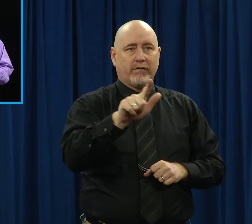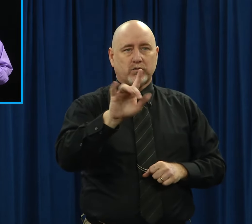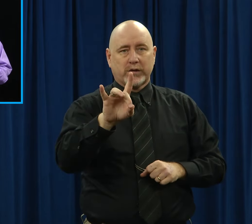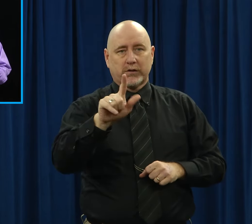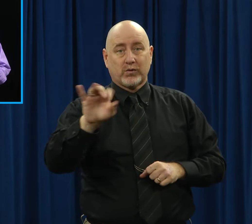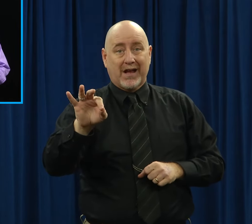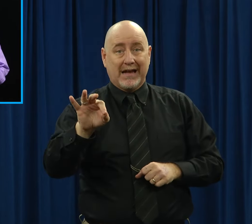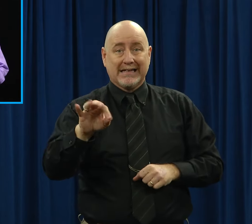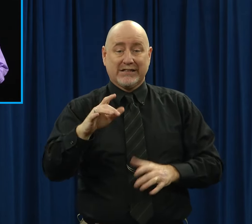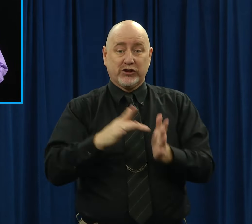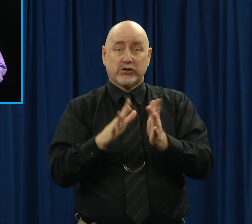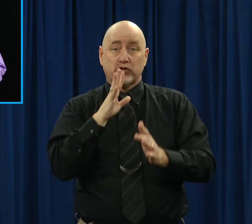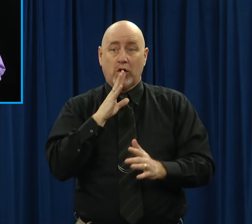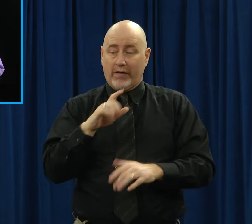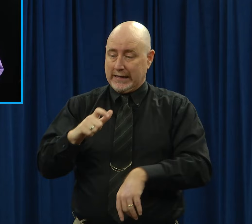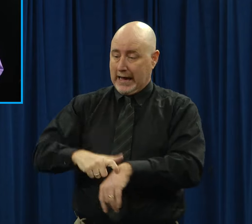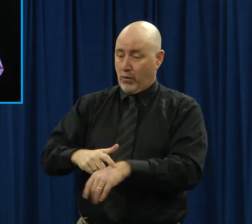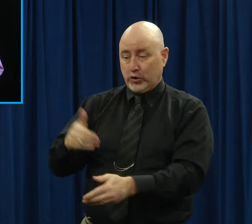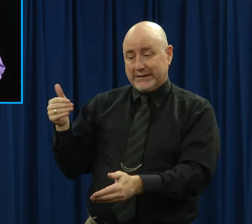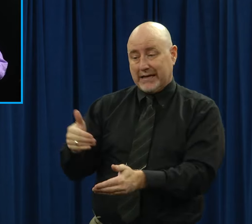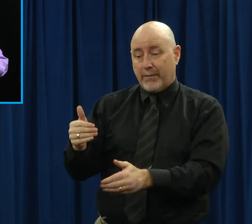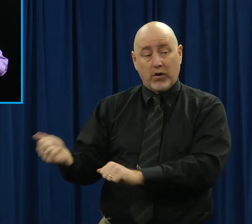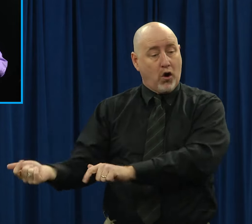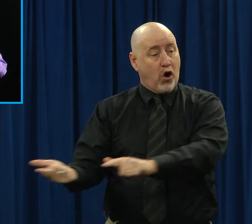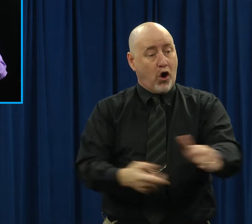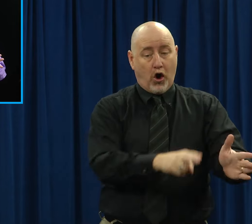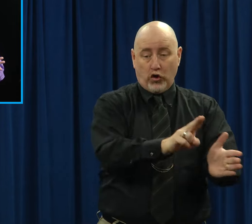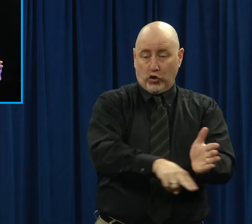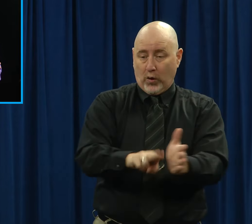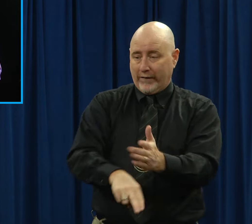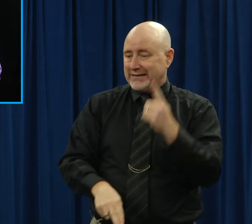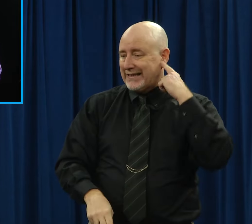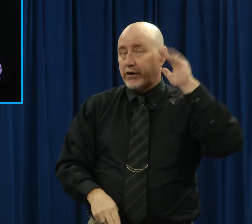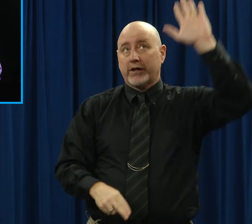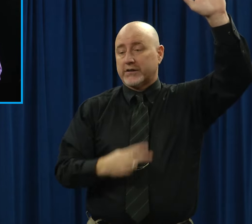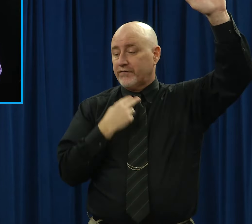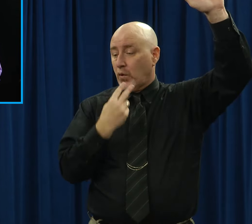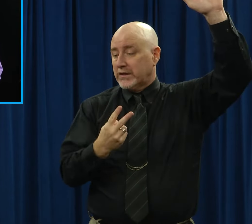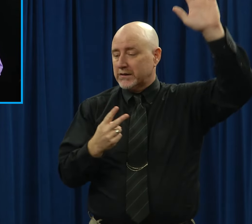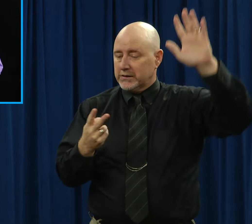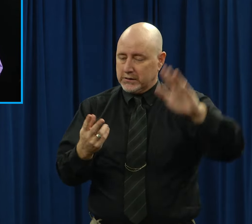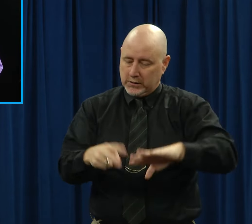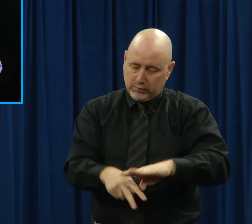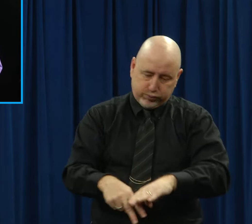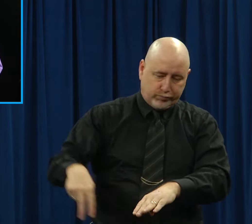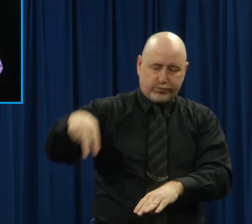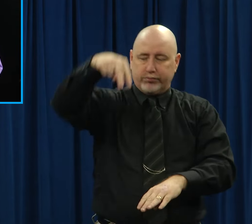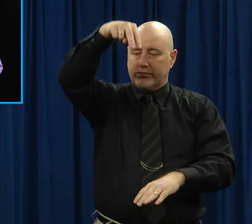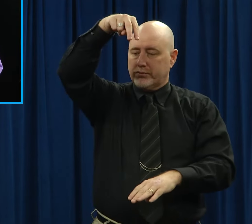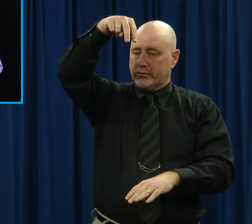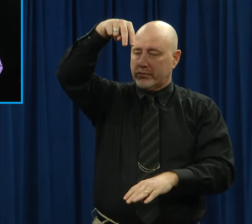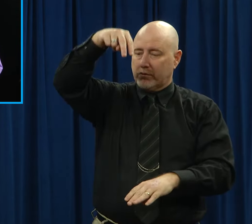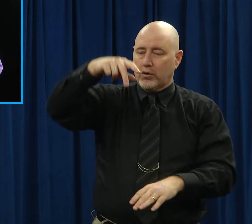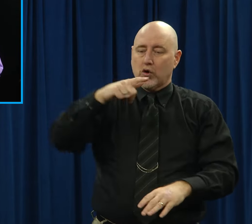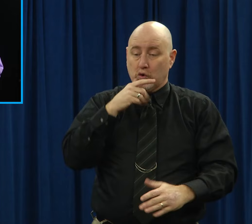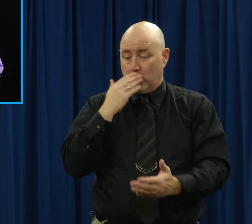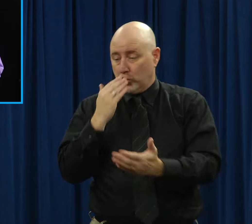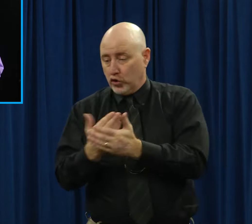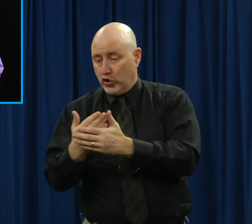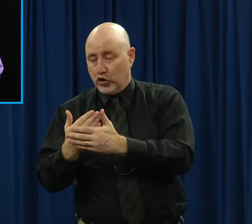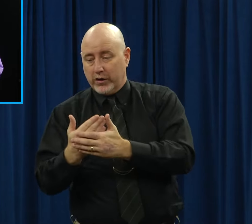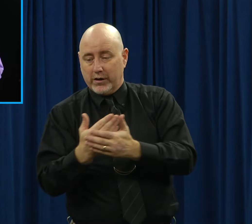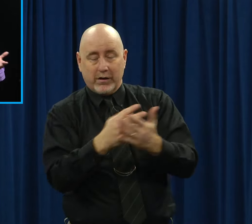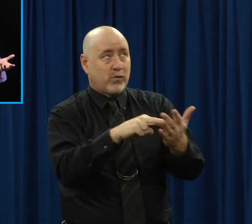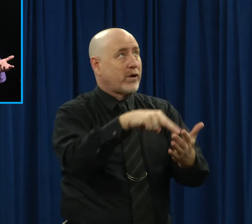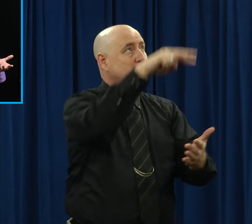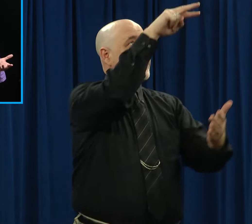and 29, Jesus said, "For the hour is coming in which all that are in the graves will hear His voice and will come forth, those